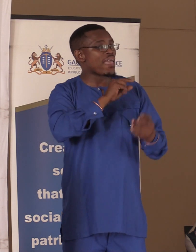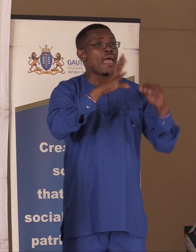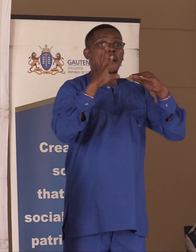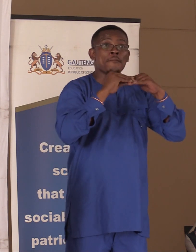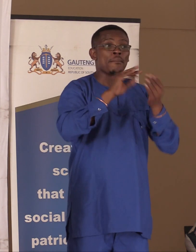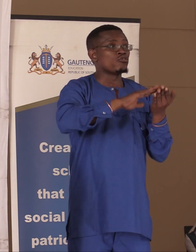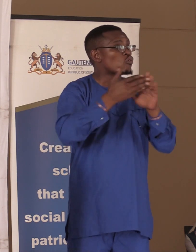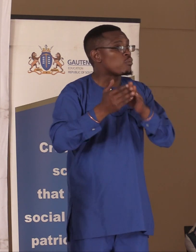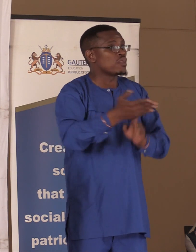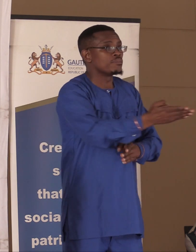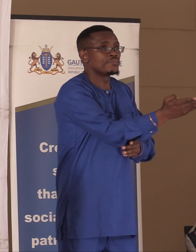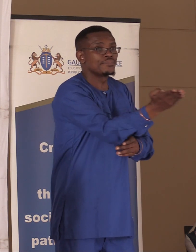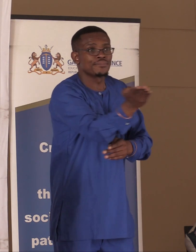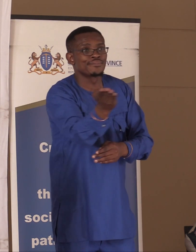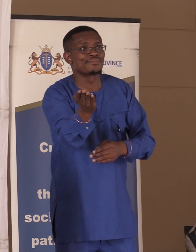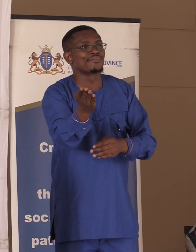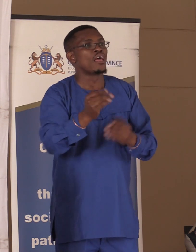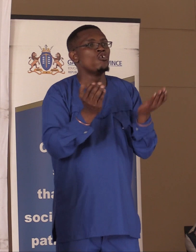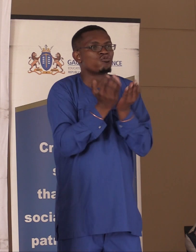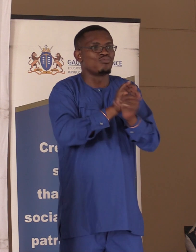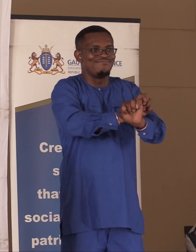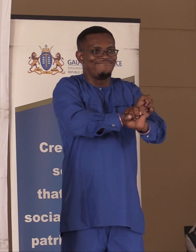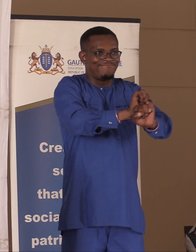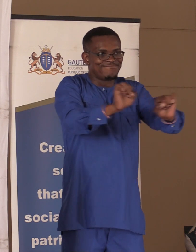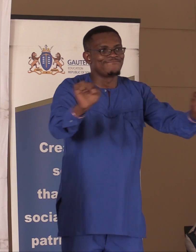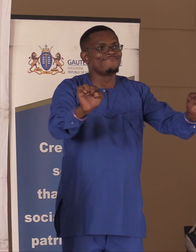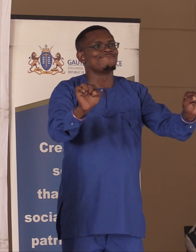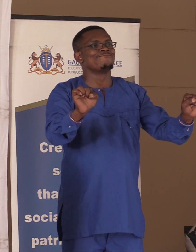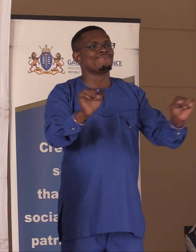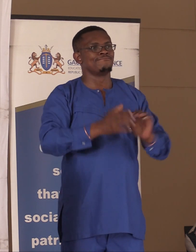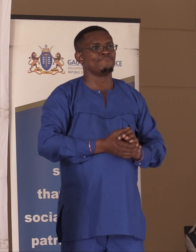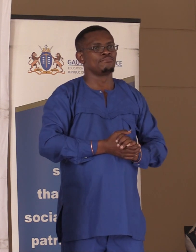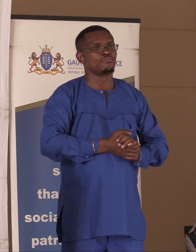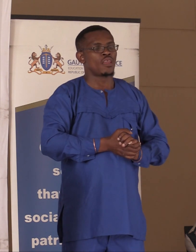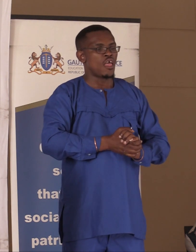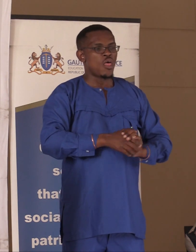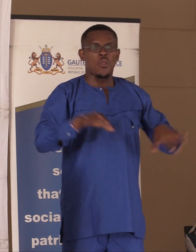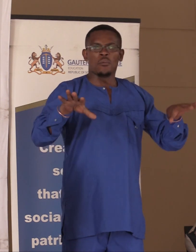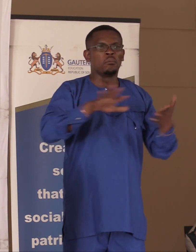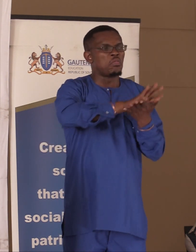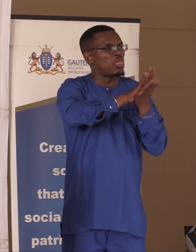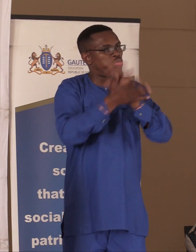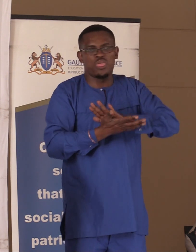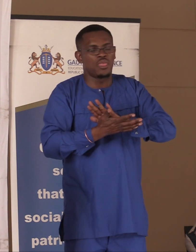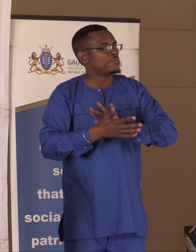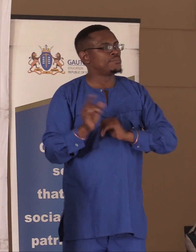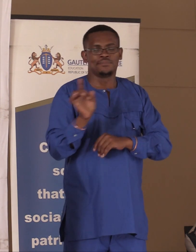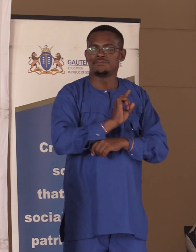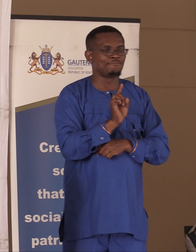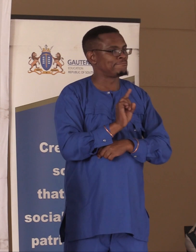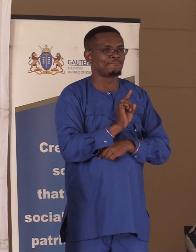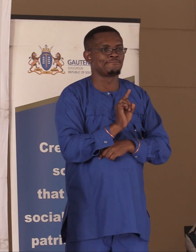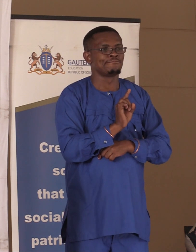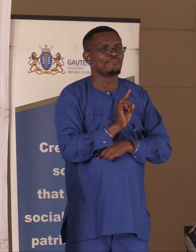community here. This is your school. This is your school. Don't mess it up. Don't mess